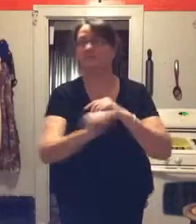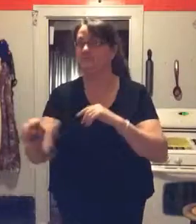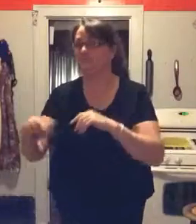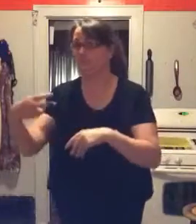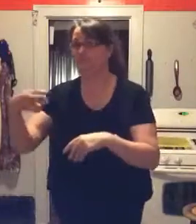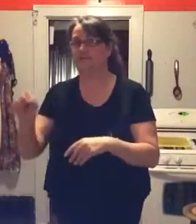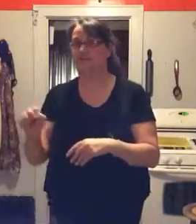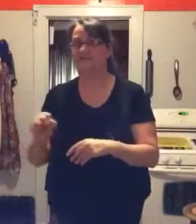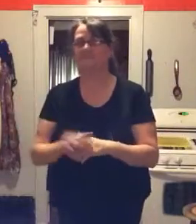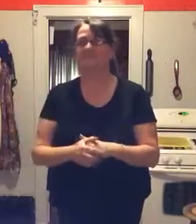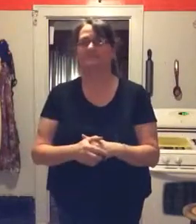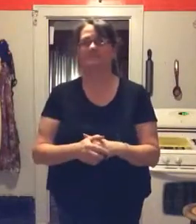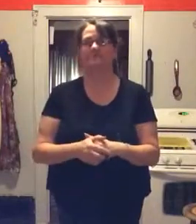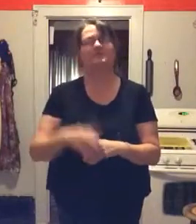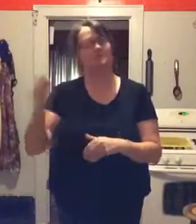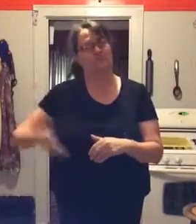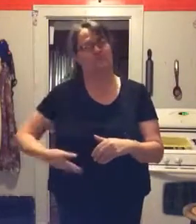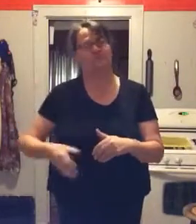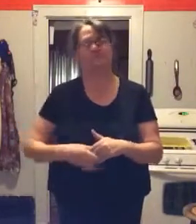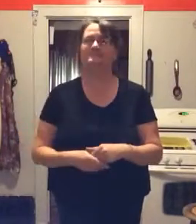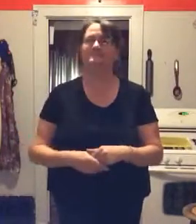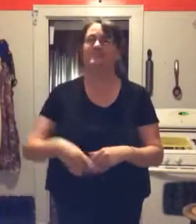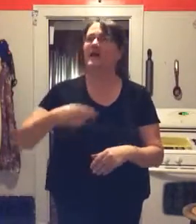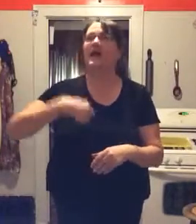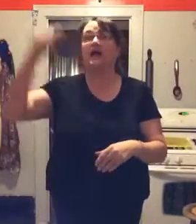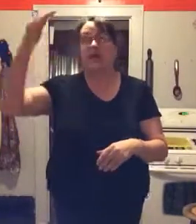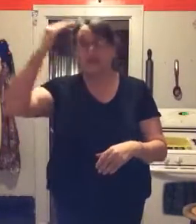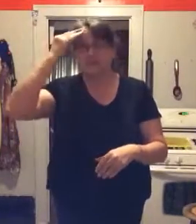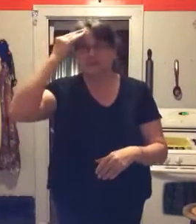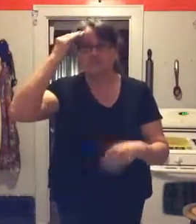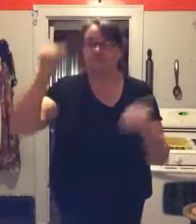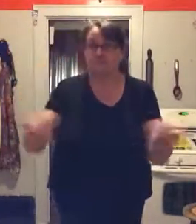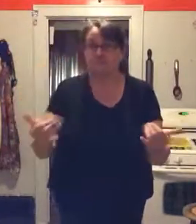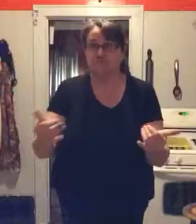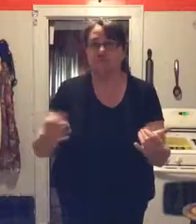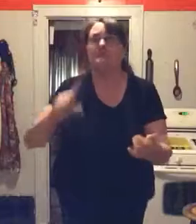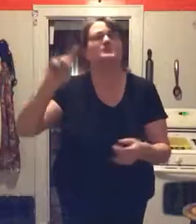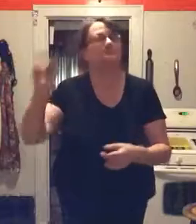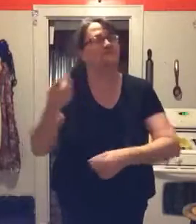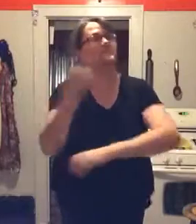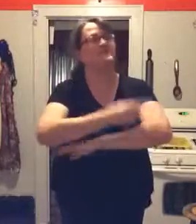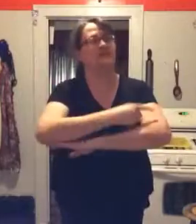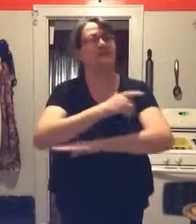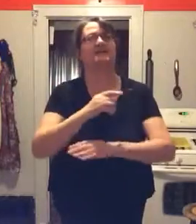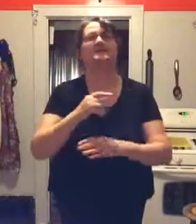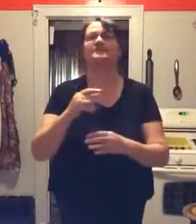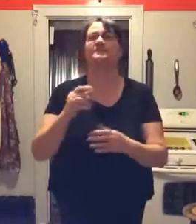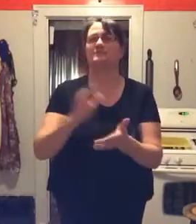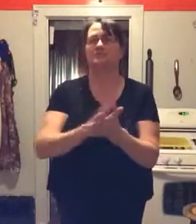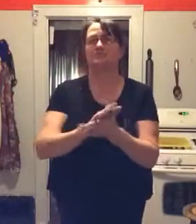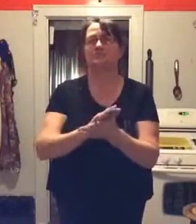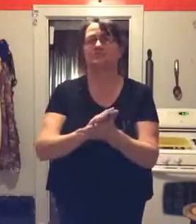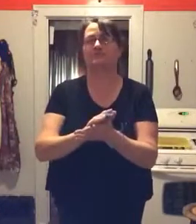and for those of you in kindergarten or starting middle school or high school,